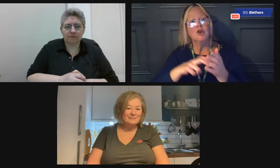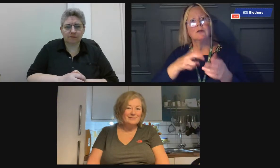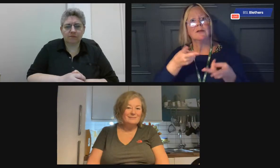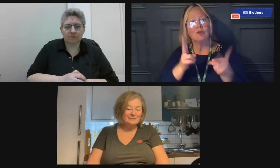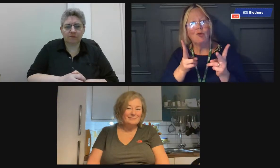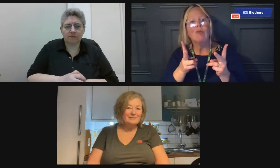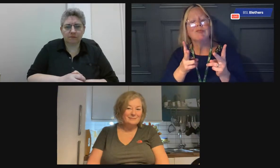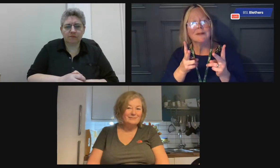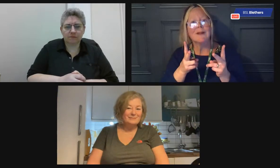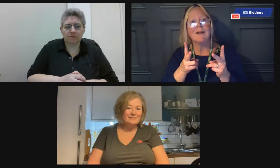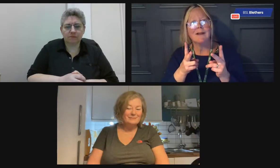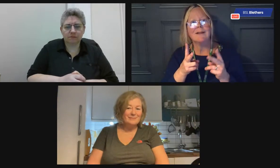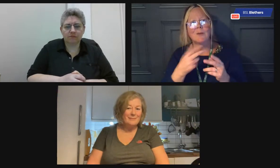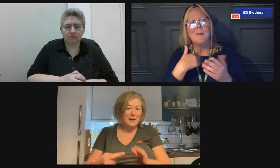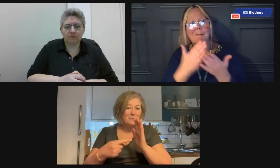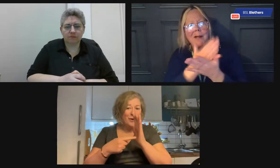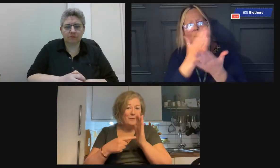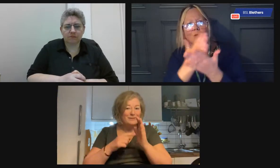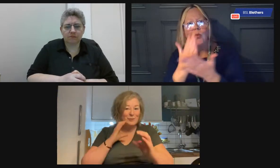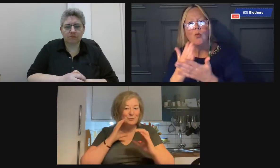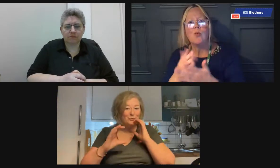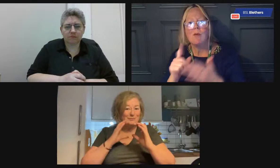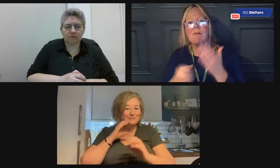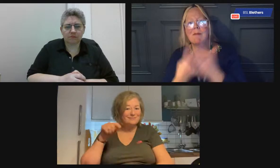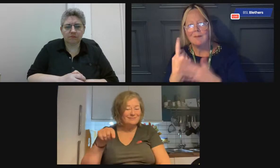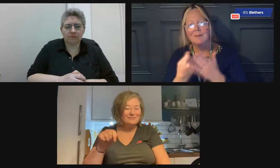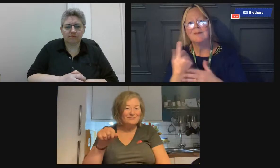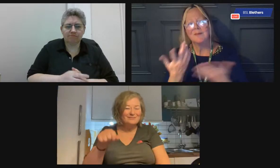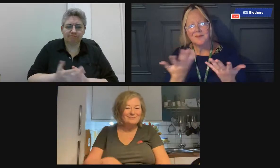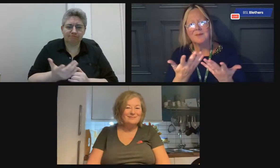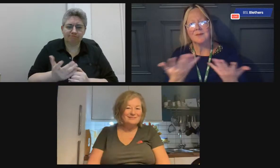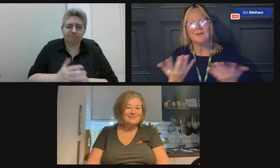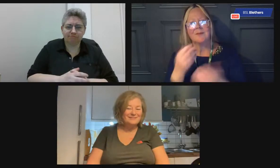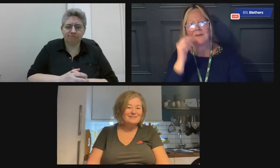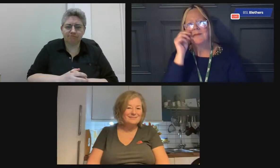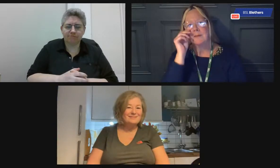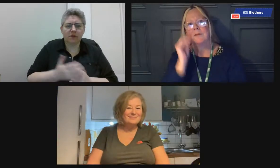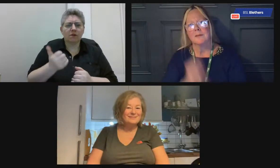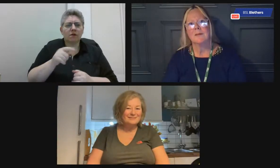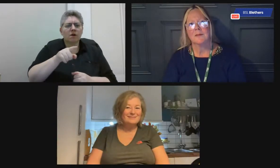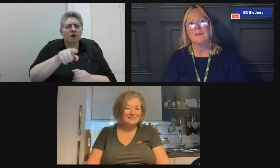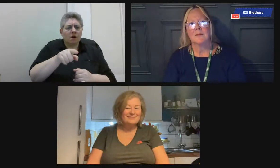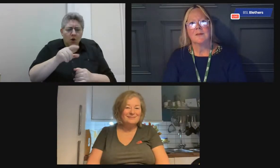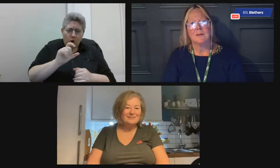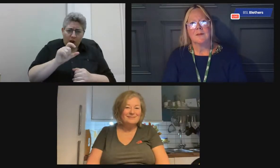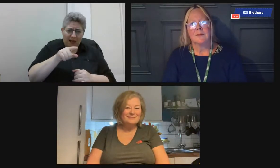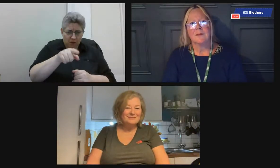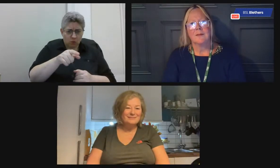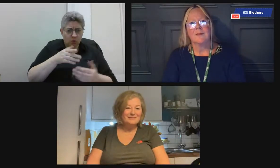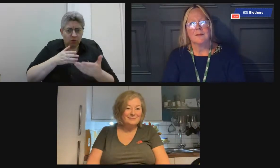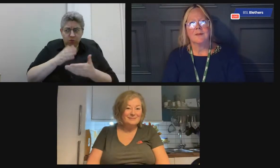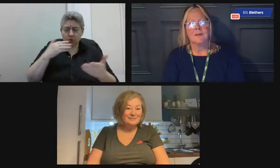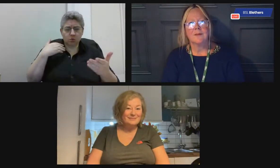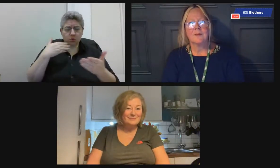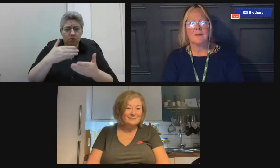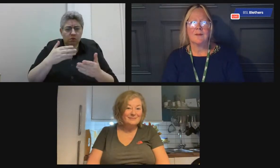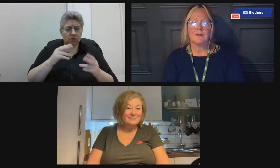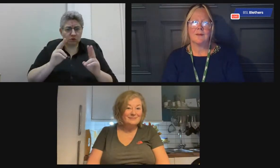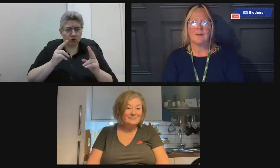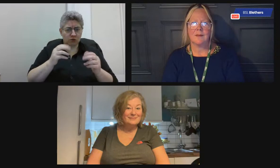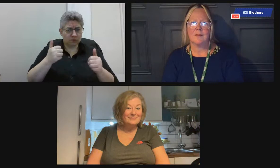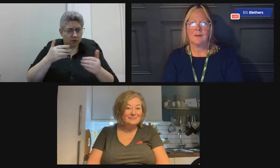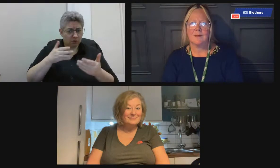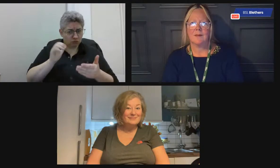suggest. Not a level 4 interpreter, a registered qualified interpreter. Please make Couldn't agree sure more. that you get one of those.